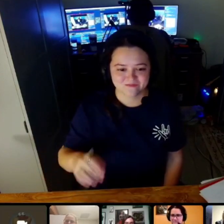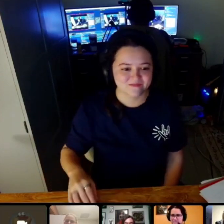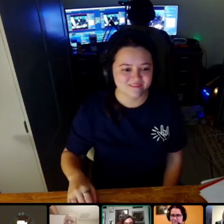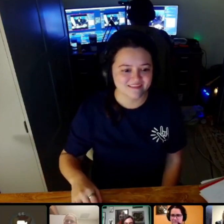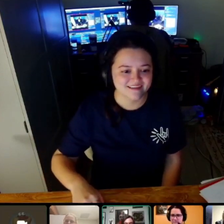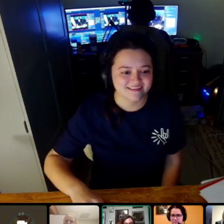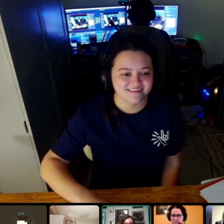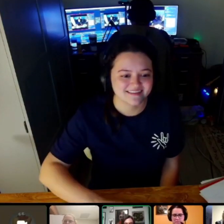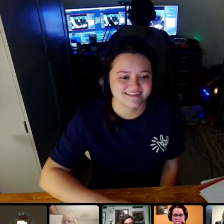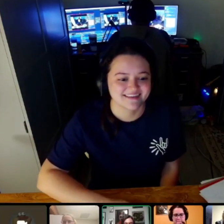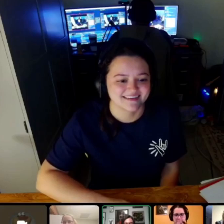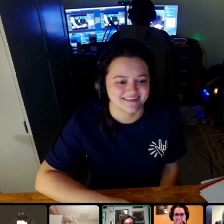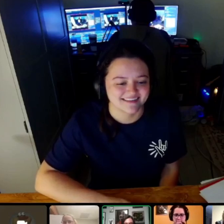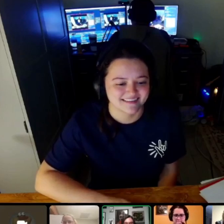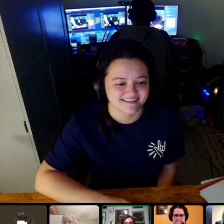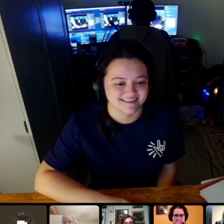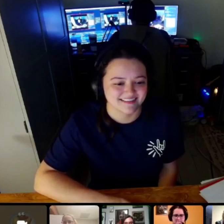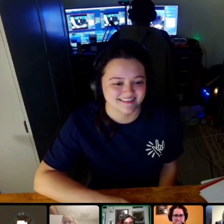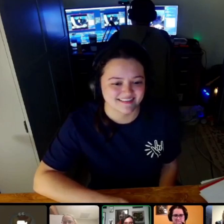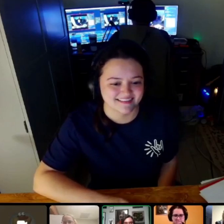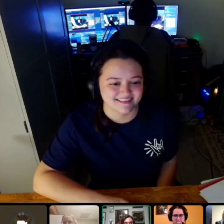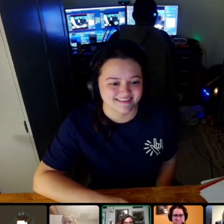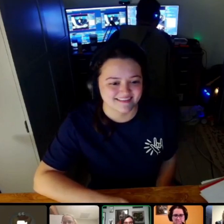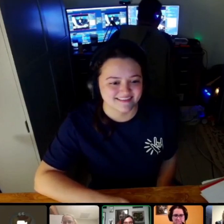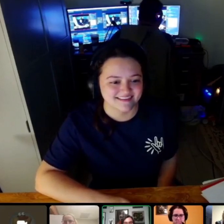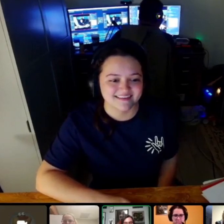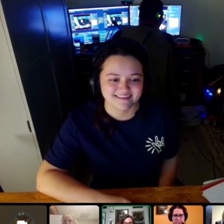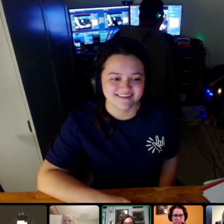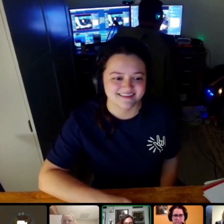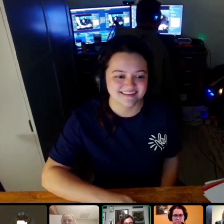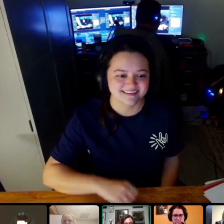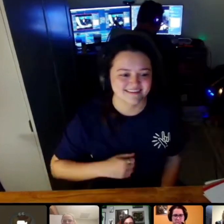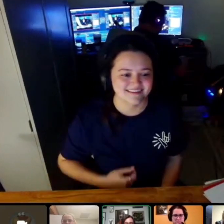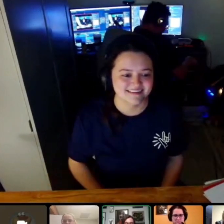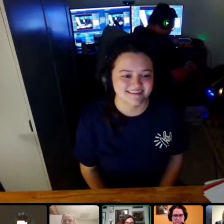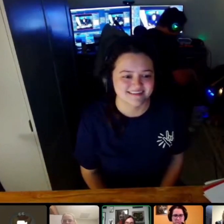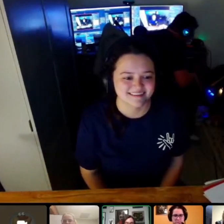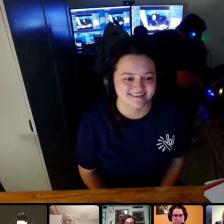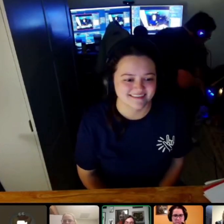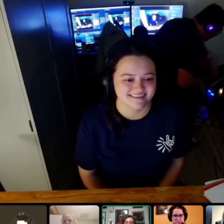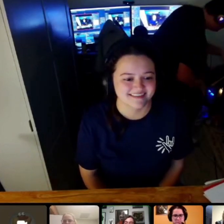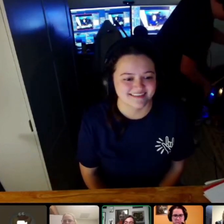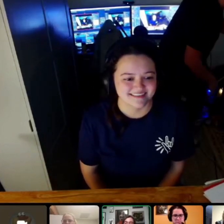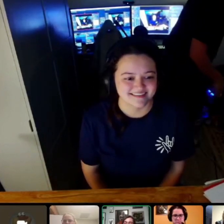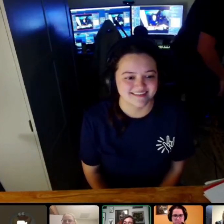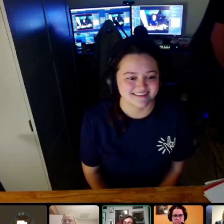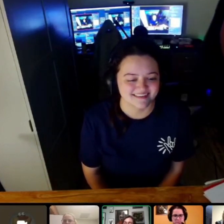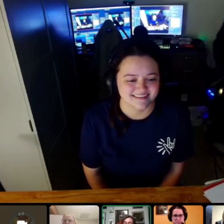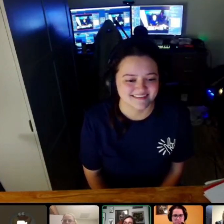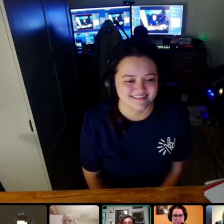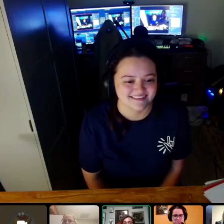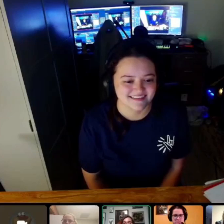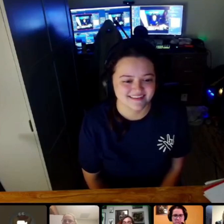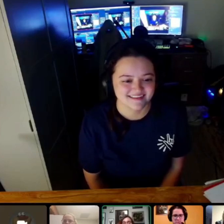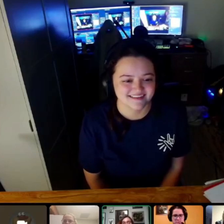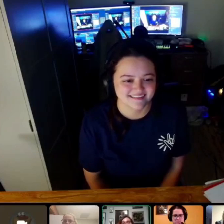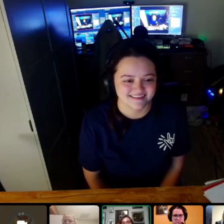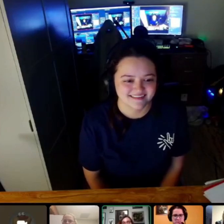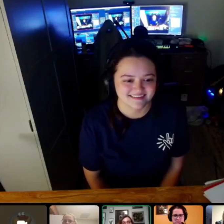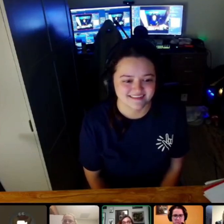I wanted to share a quick little story I saw about the sign for where. A stand-up comedian said that his